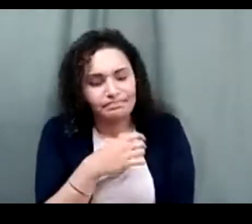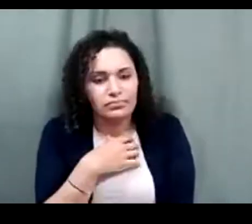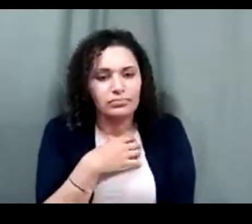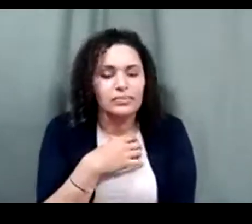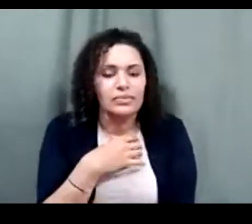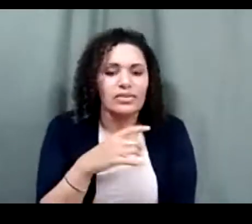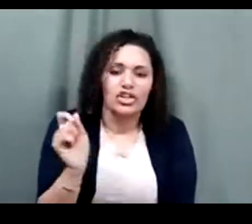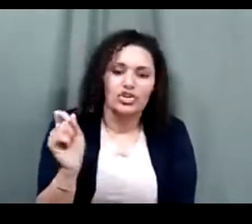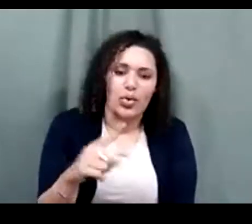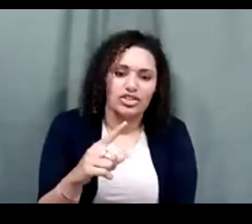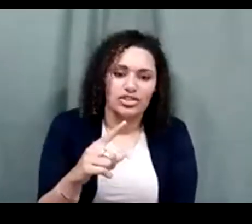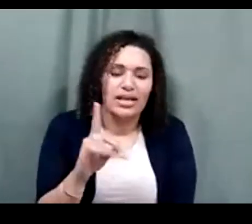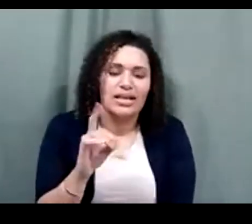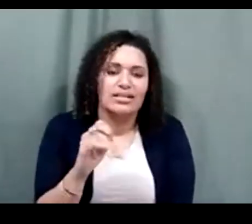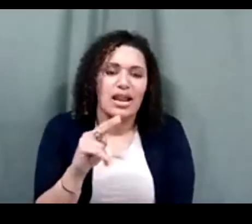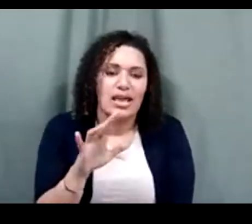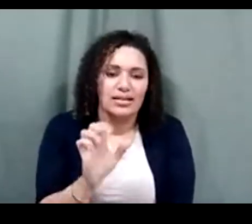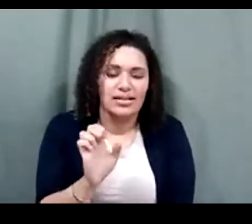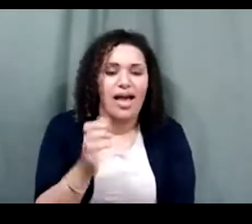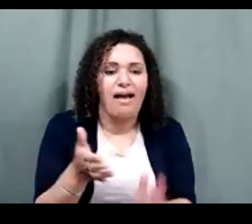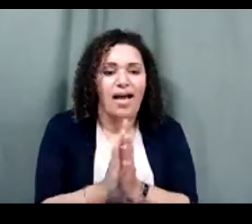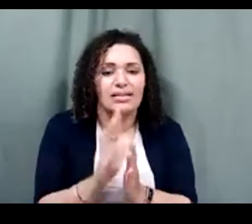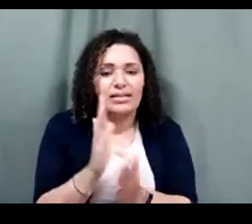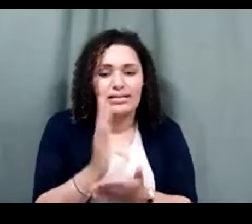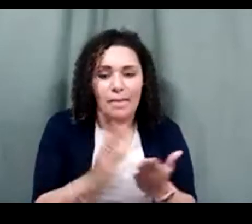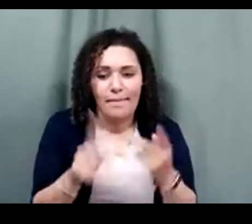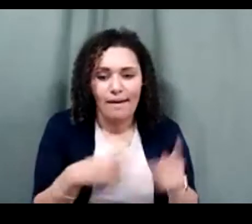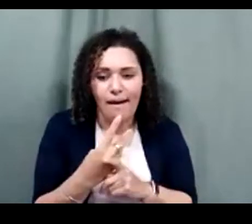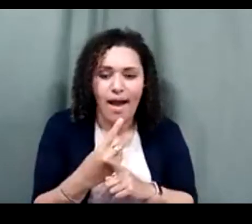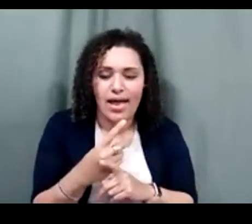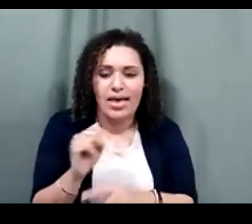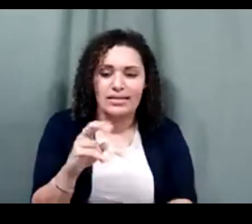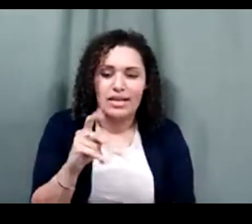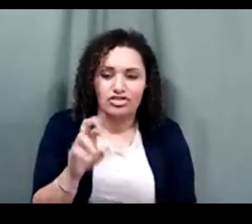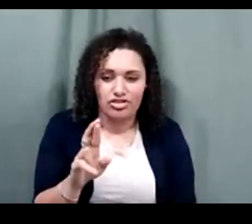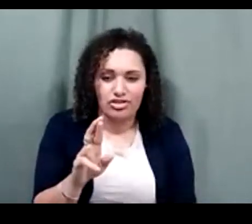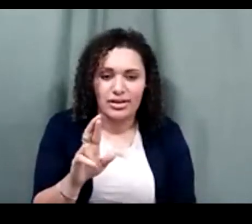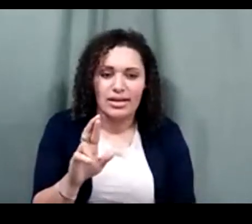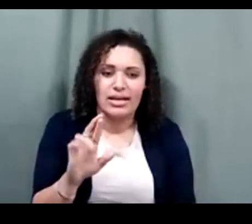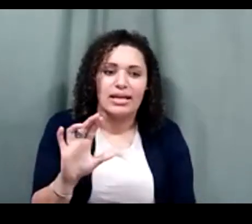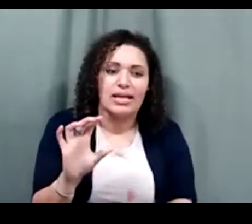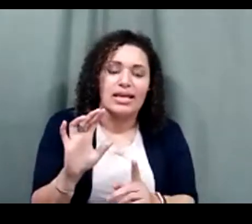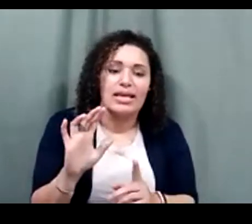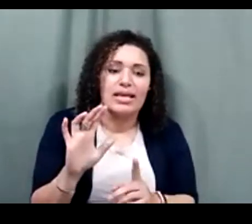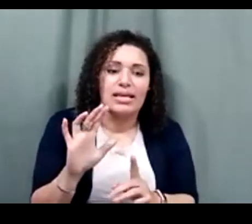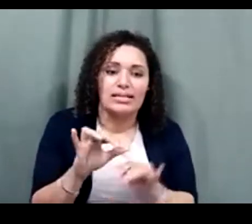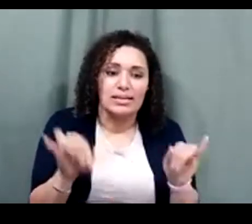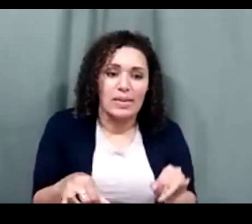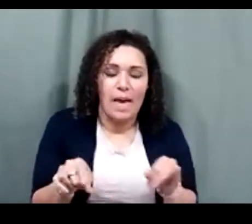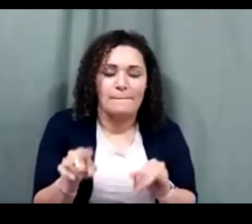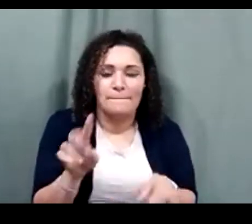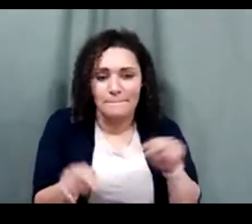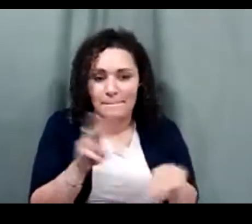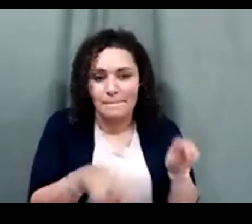there's a question. So Denise asked, is there some type of sensor system that allows us to monitor temperature while we're not there? Yes, there are